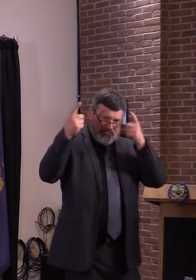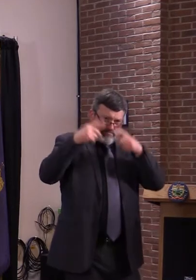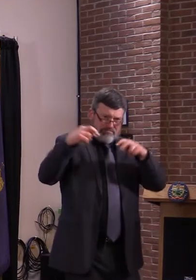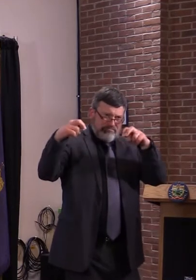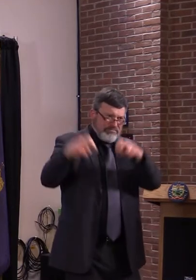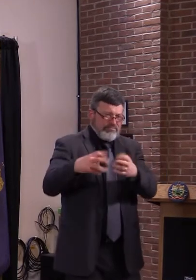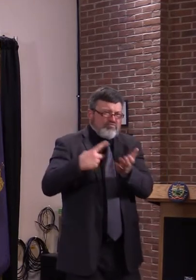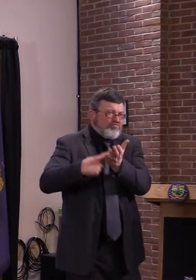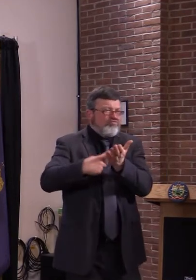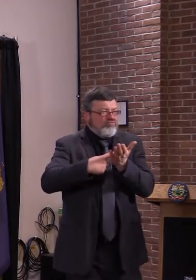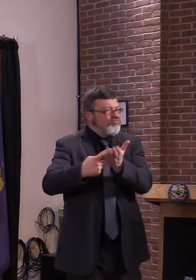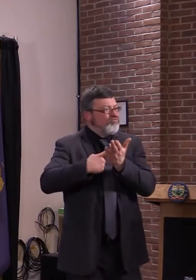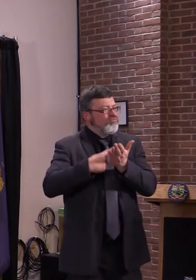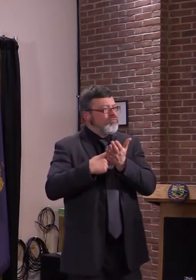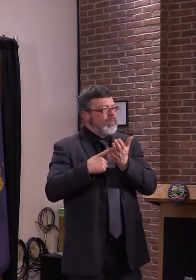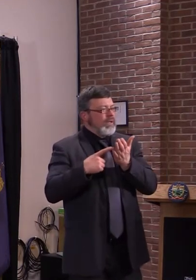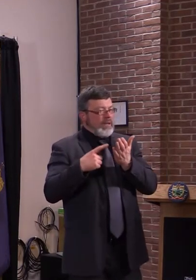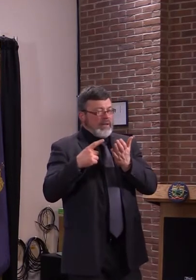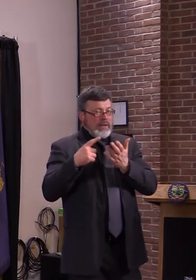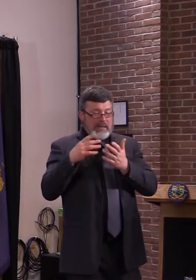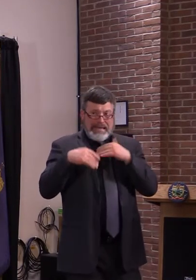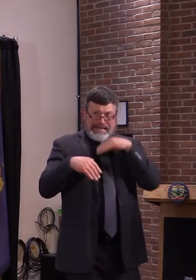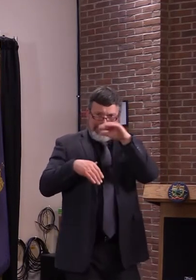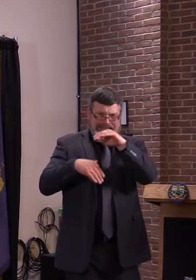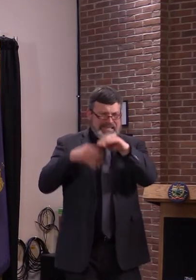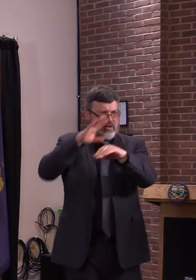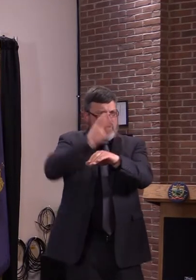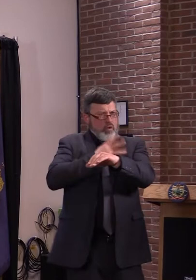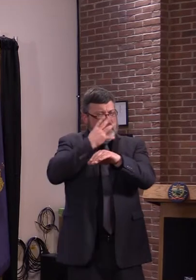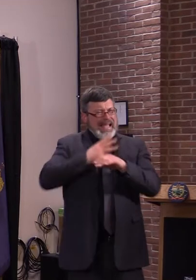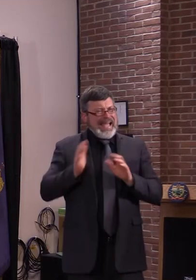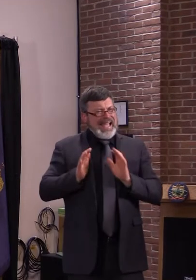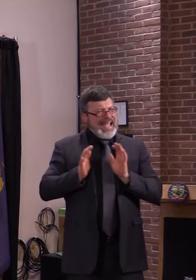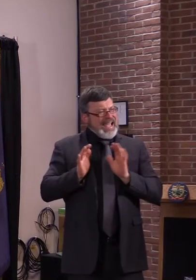some of our concerns, because I have a vote too. So